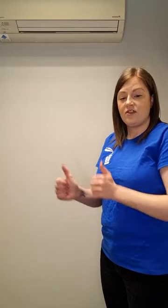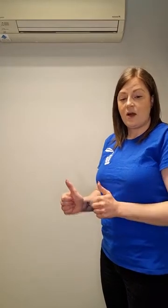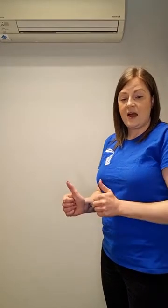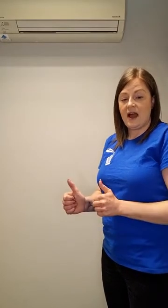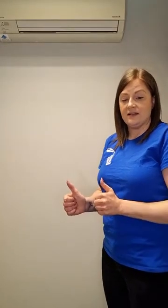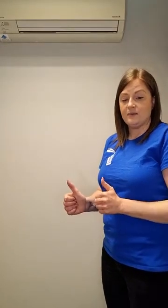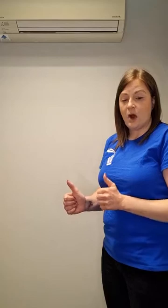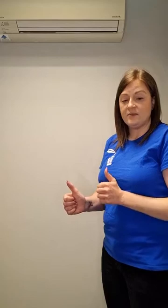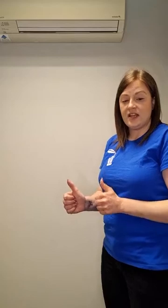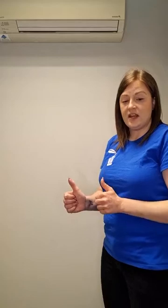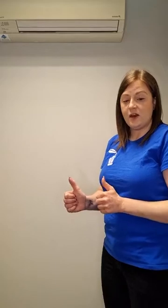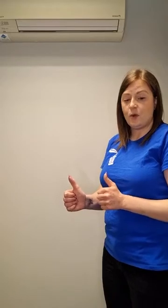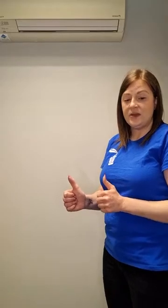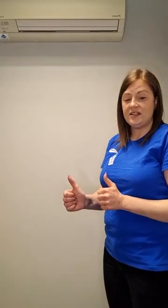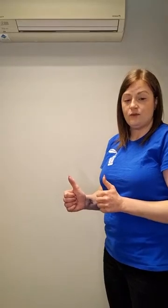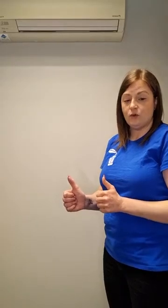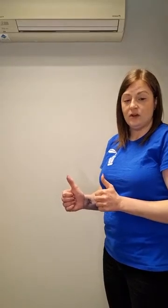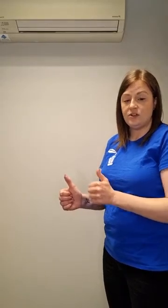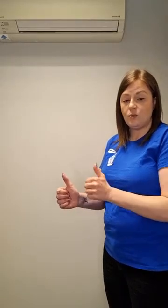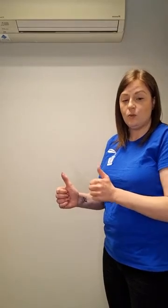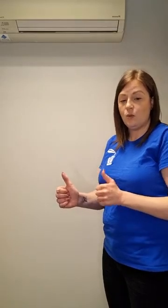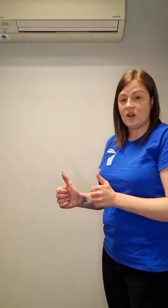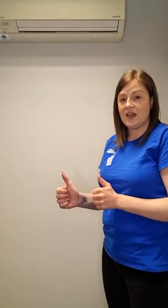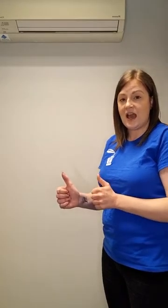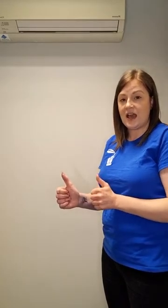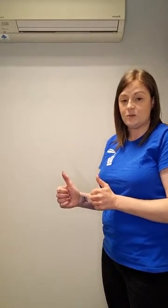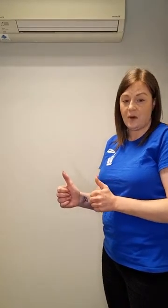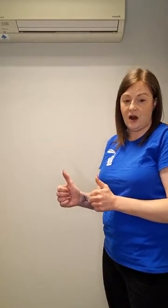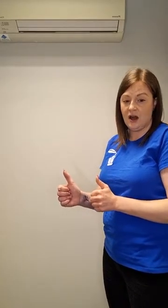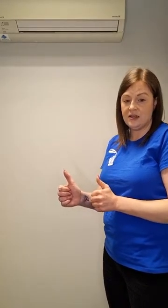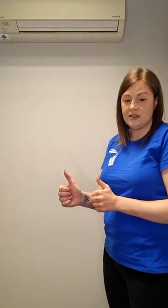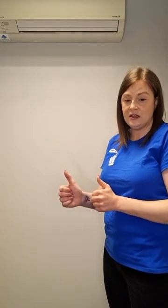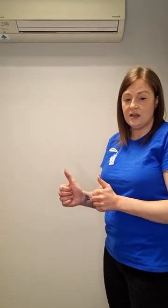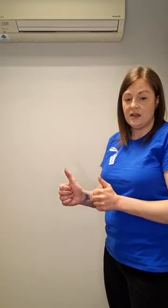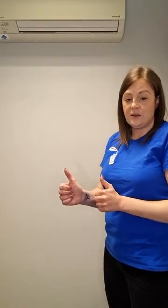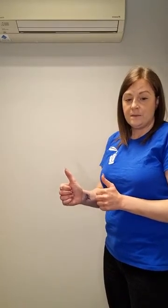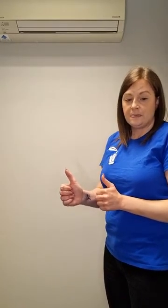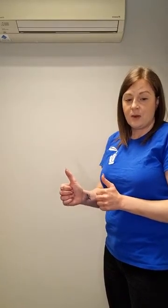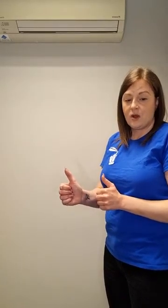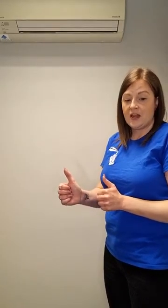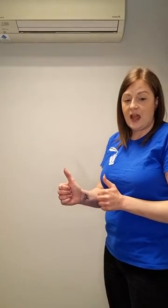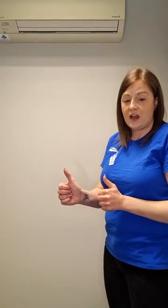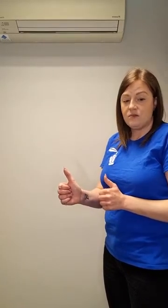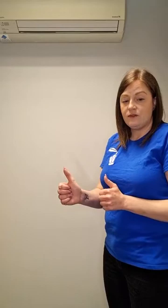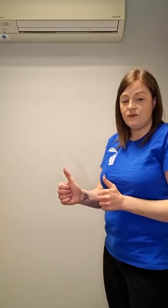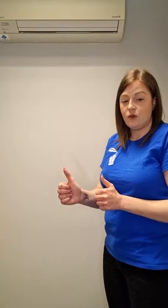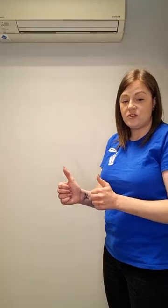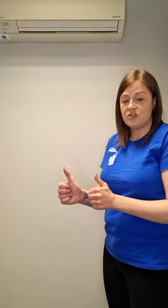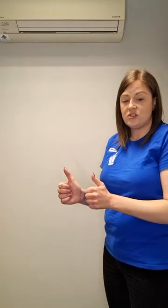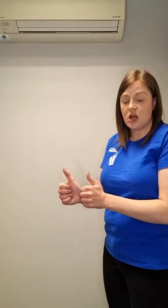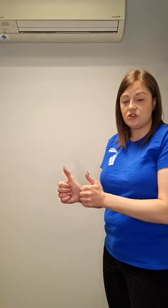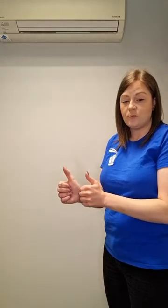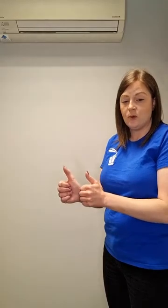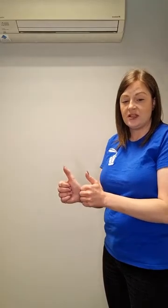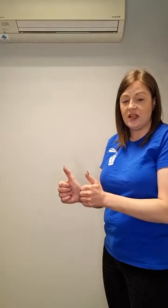Thumb hands, palms in, pointing forward, working hand behind. Working hand moves forward to touch supporting